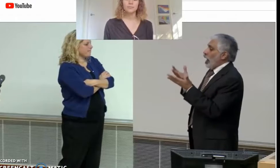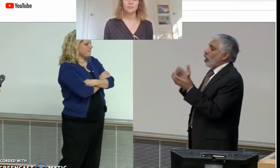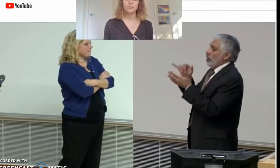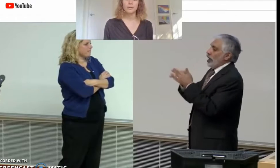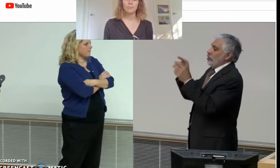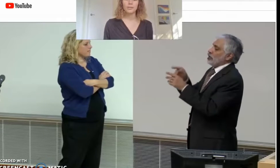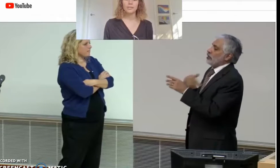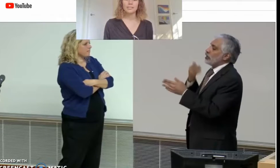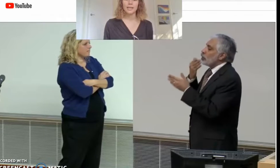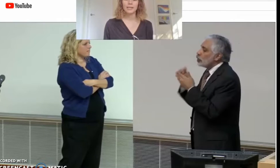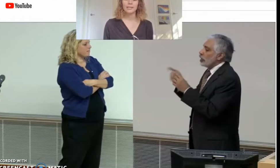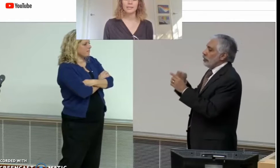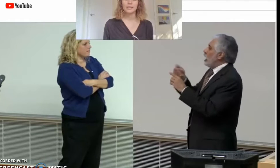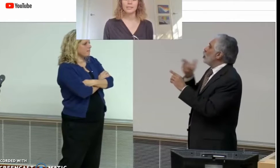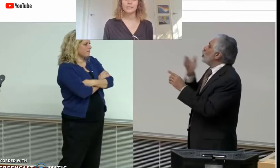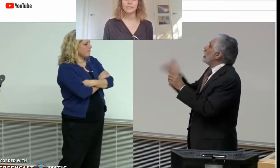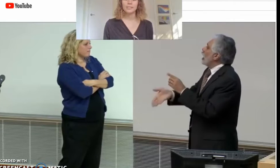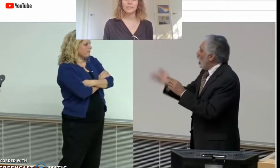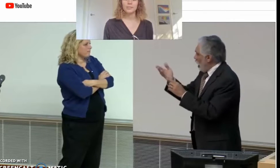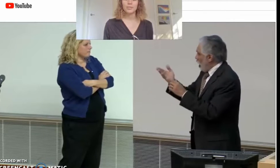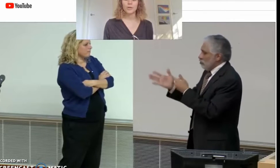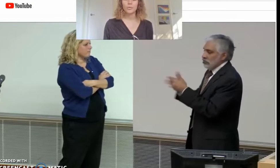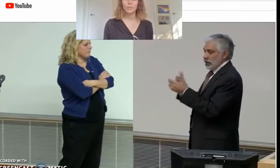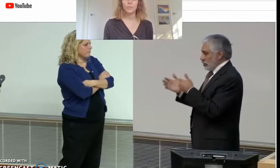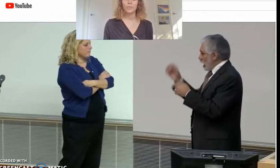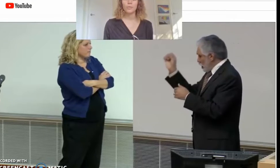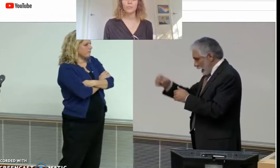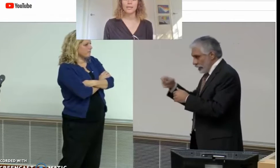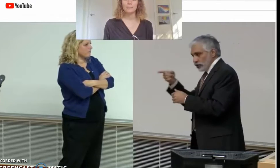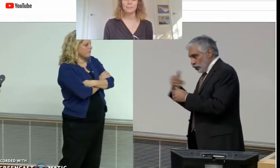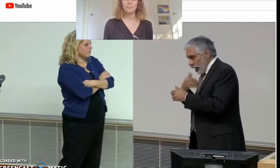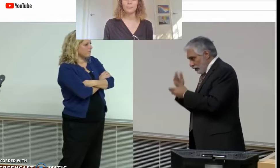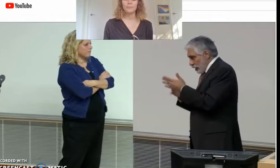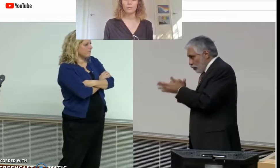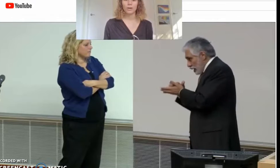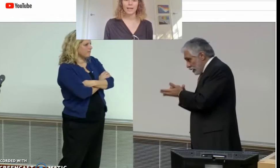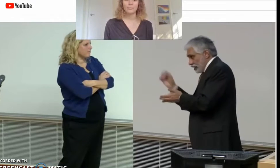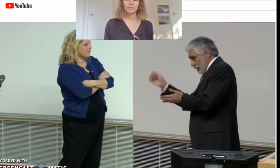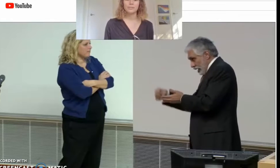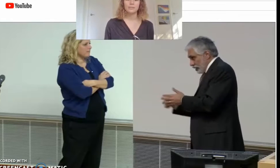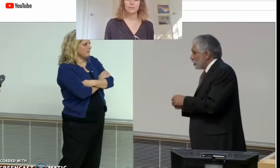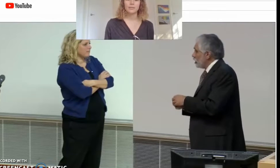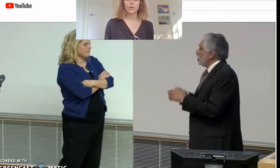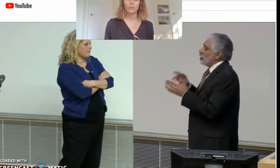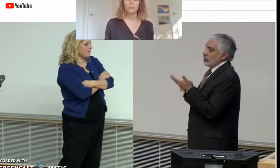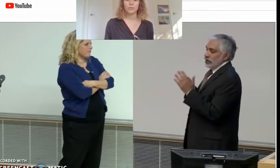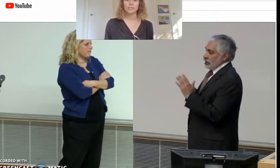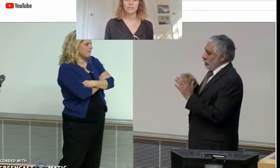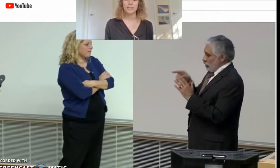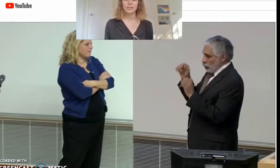So my point is that it's good to know what's happening before it happens and know the person. Then you